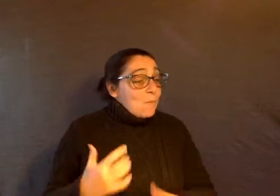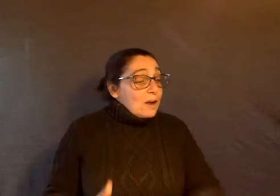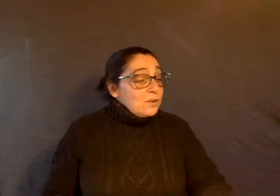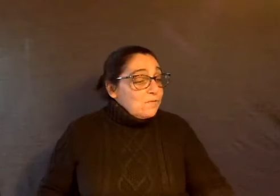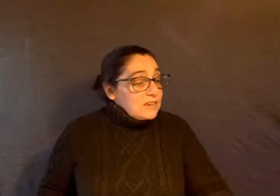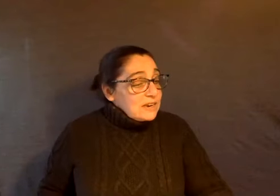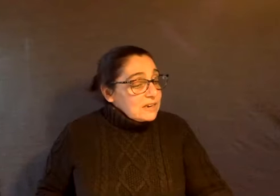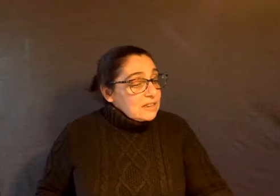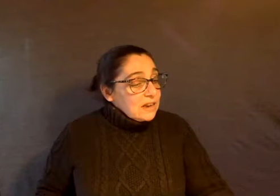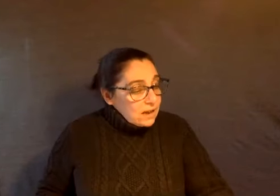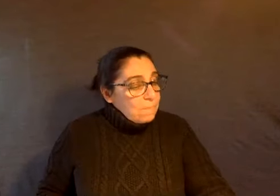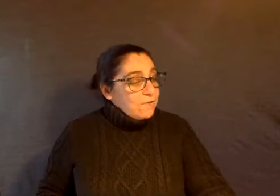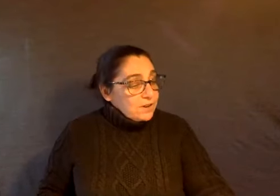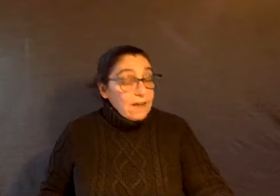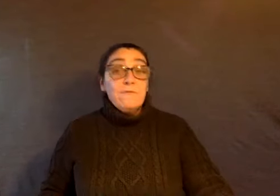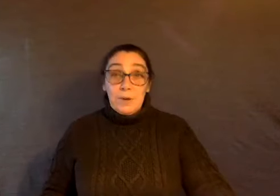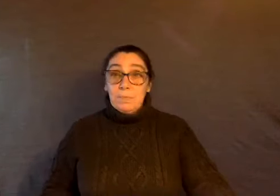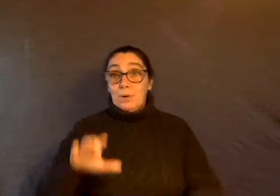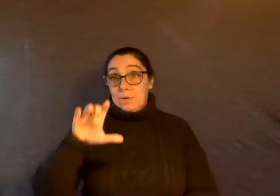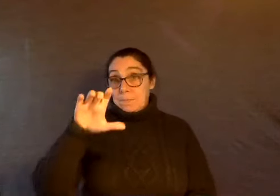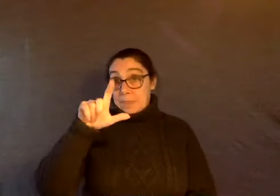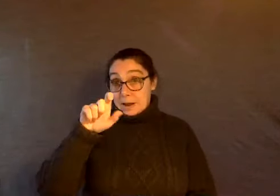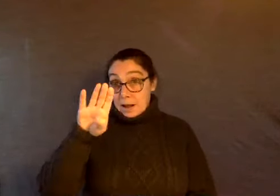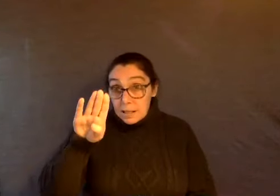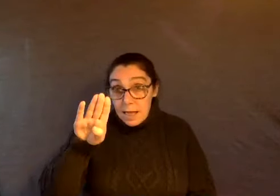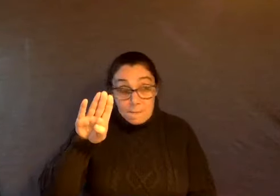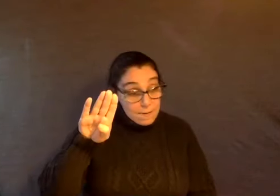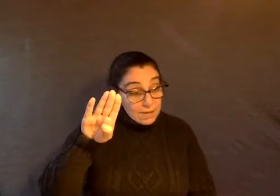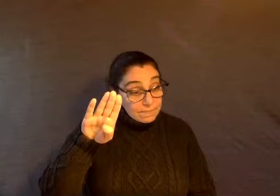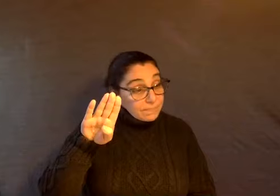want to visit the club for deaf people. Club,